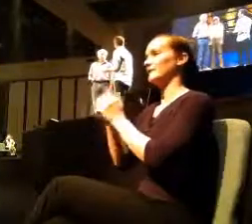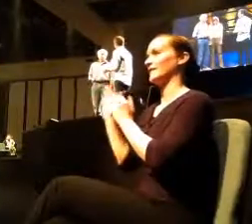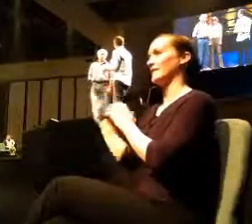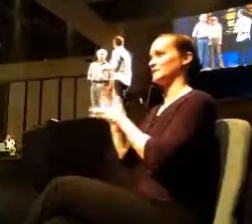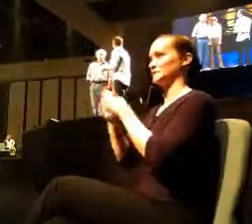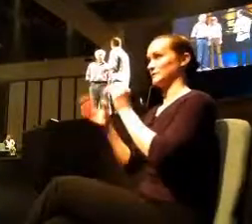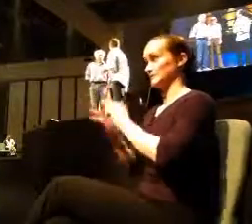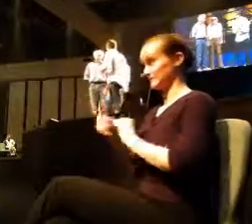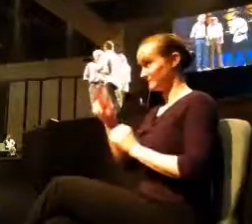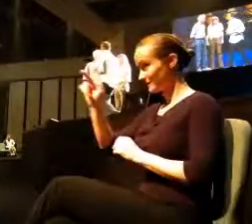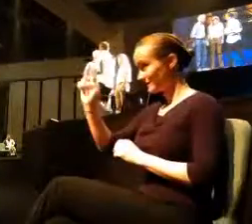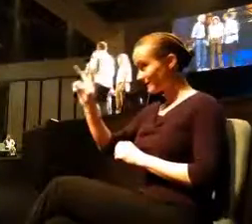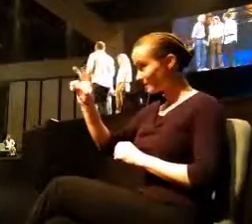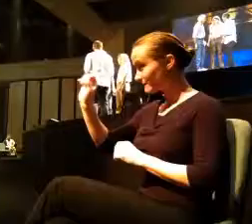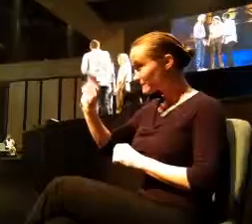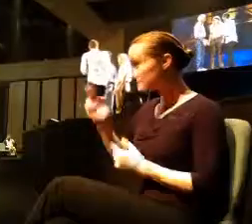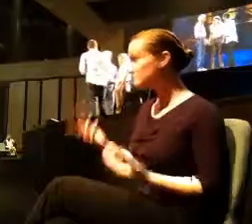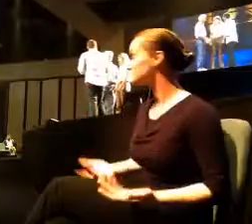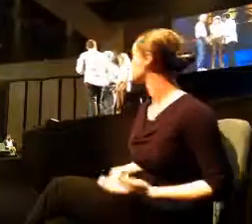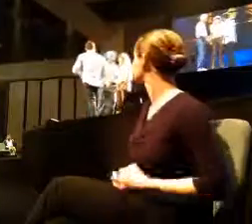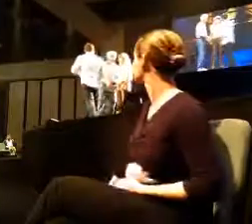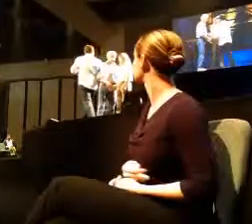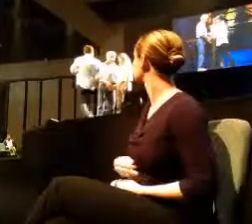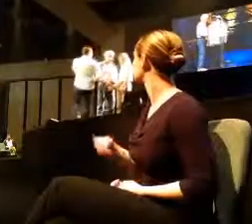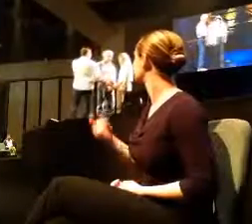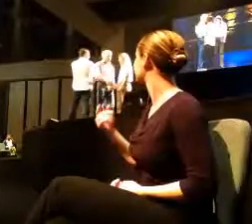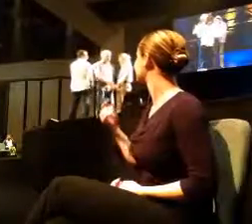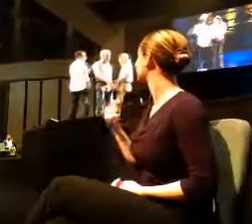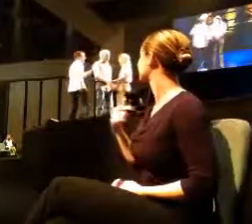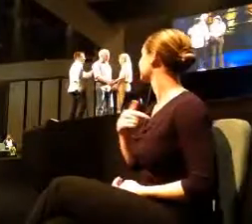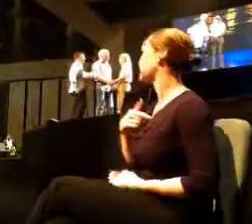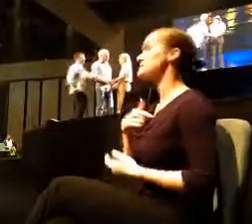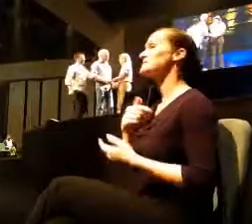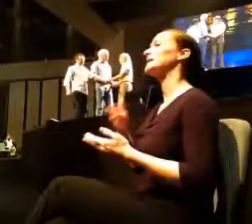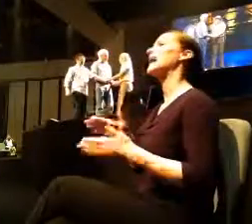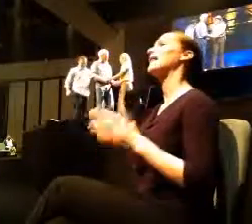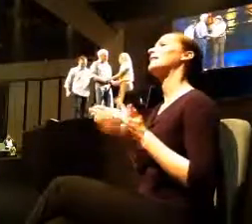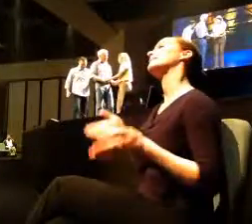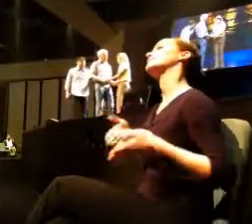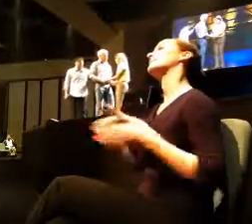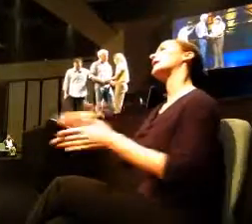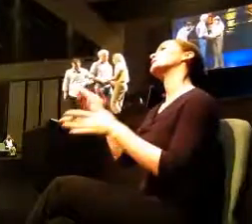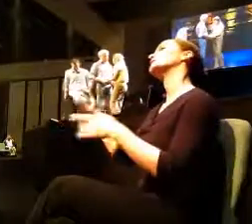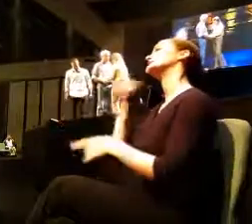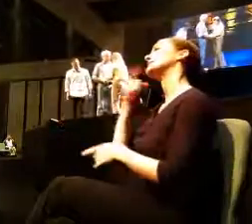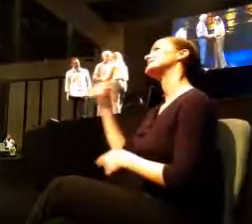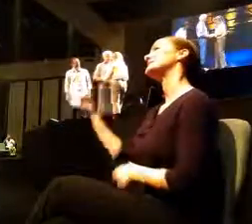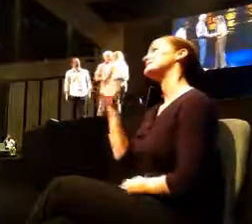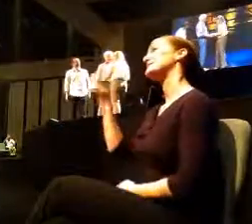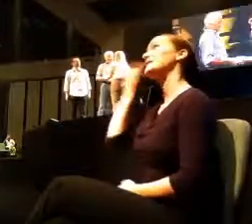so, Kevin, I'm just going to let you say something here if you'd like to.